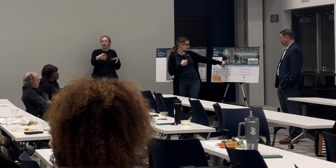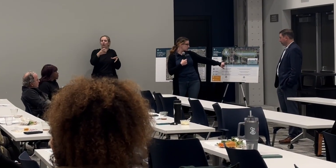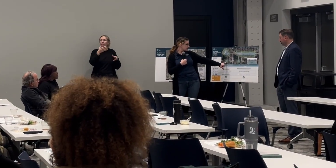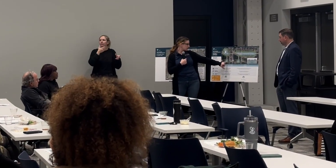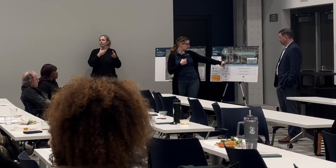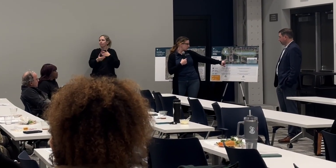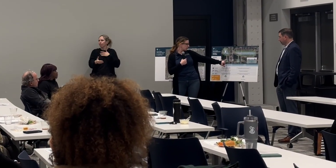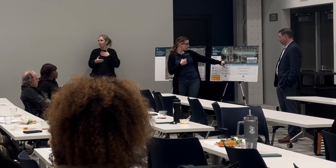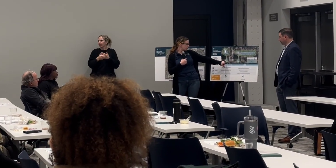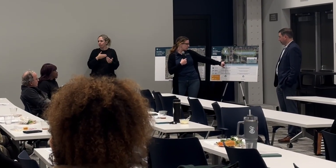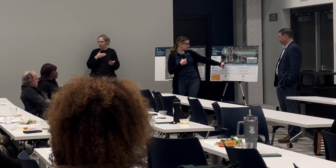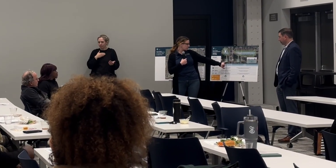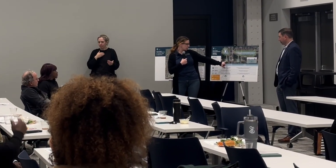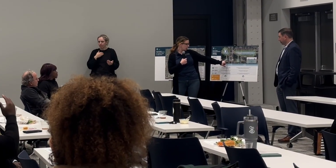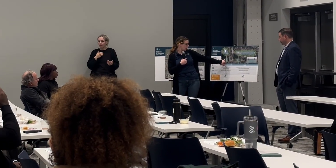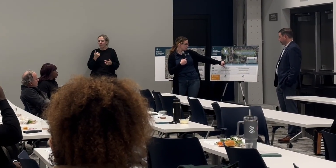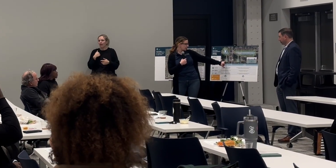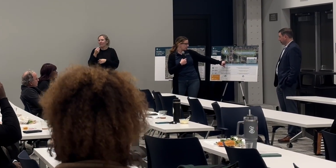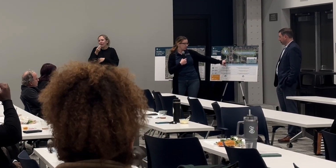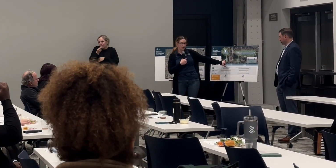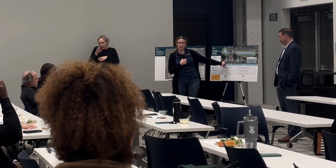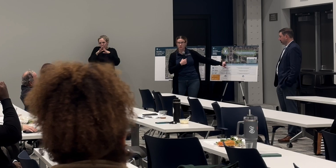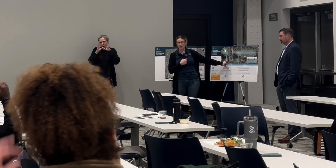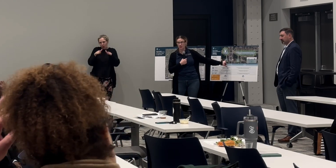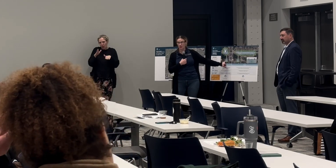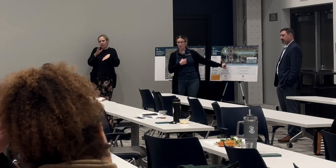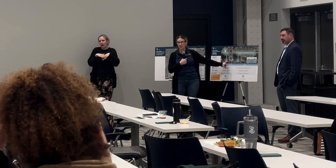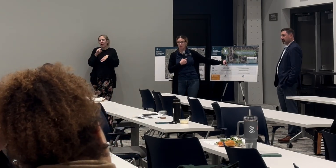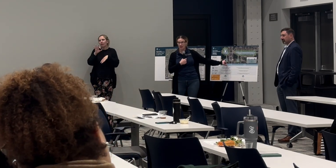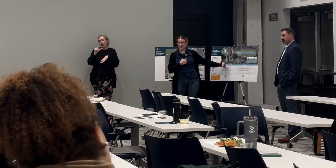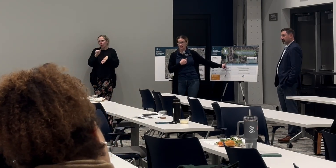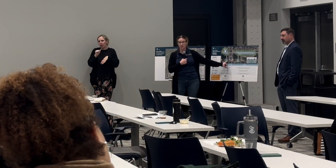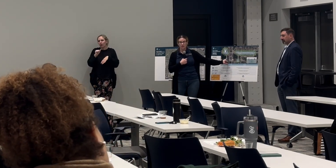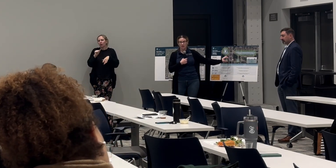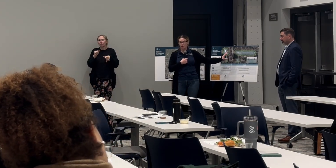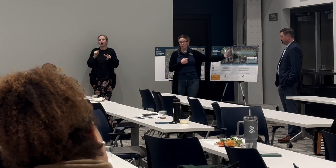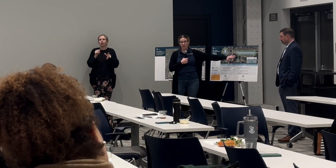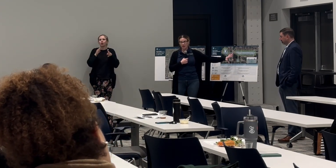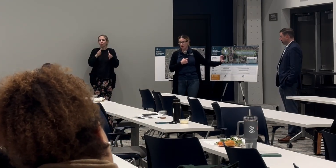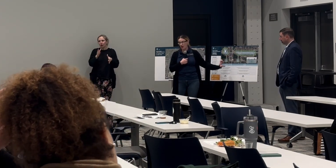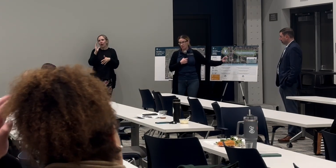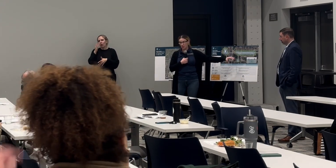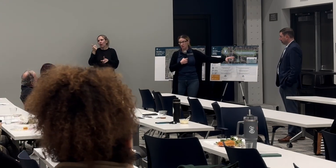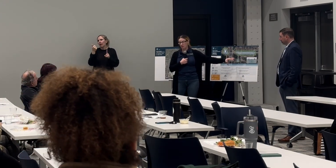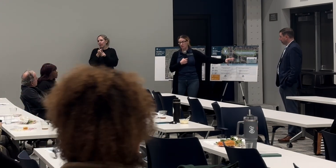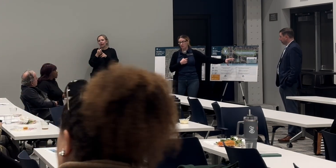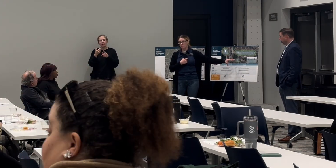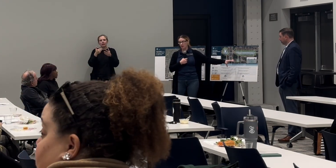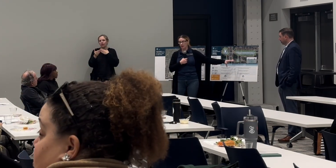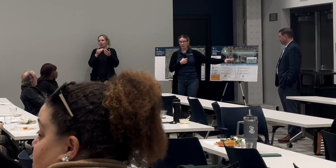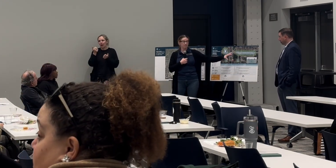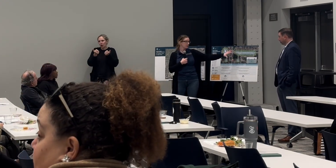what, there's a few homes on Florida Street that will be impacted with either option.